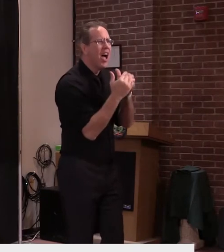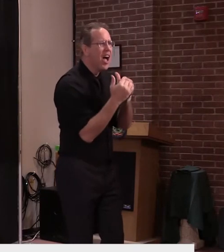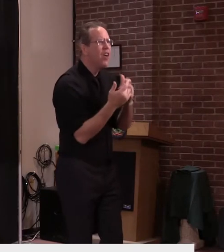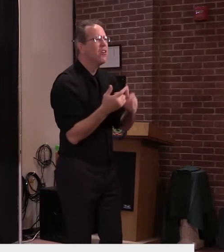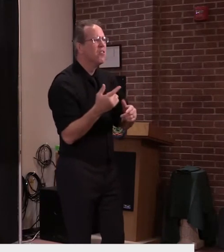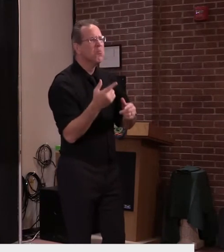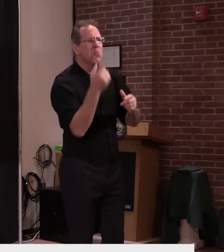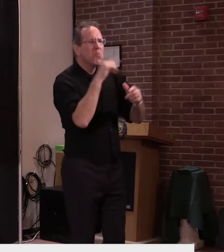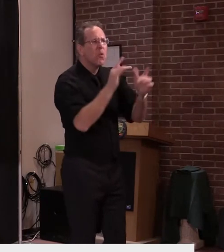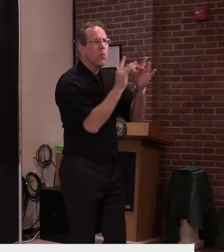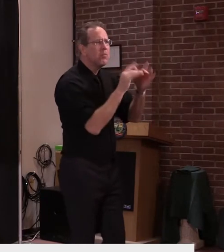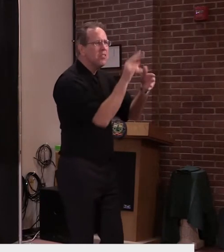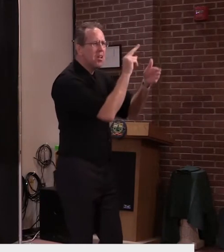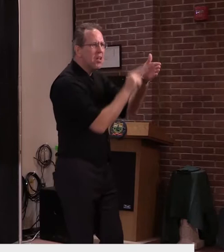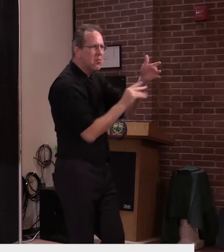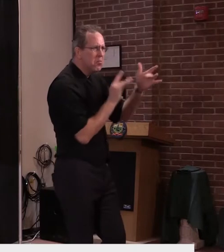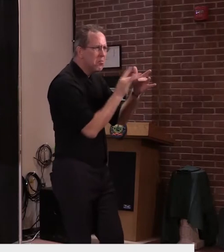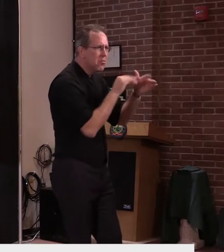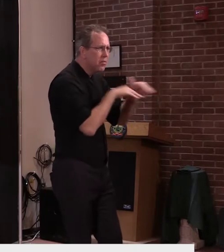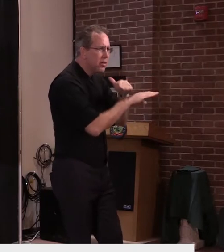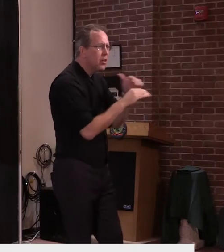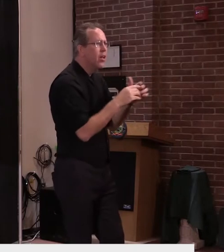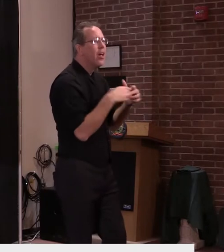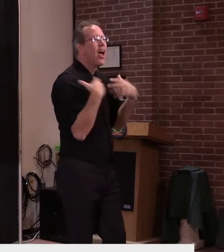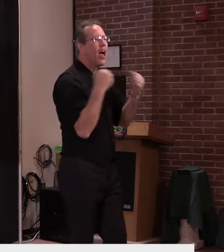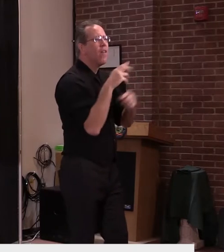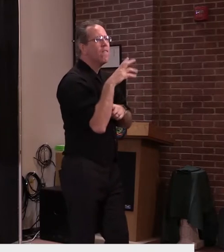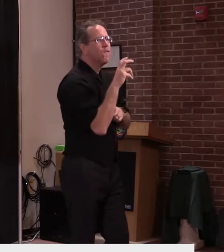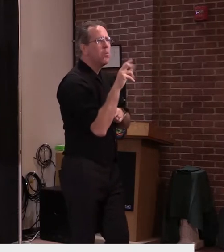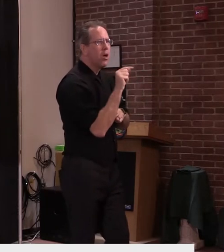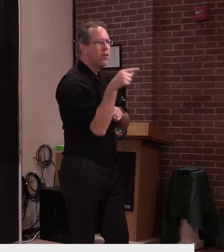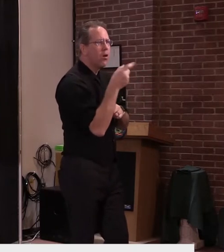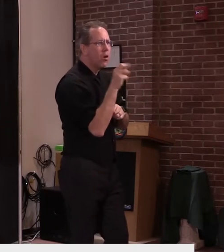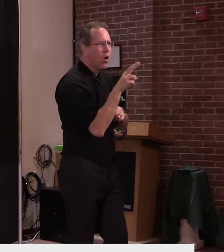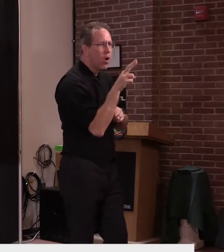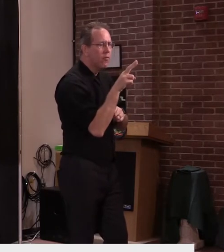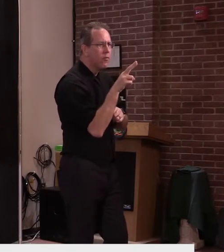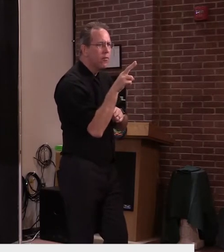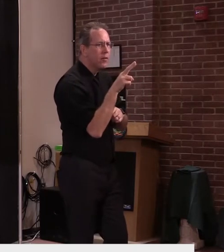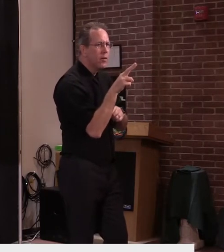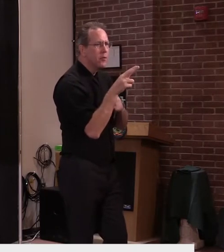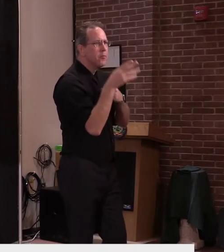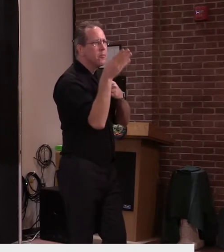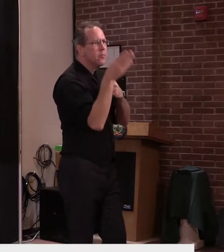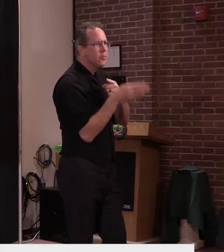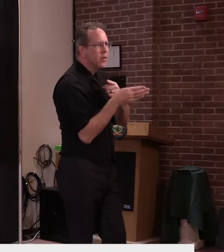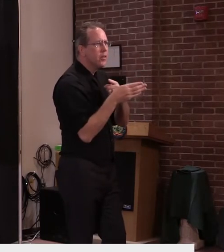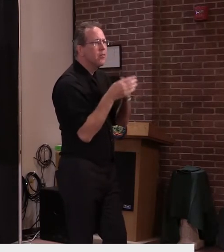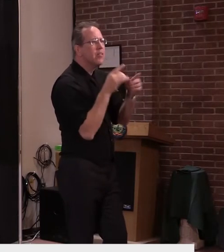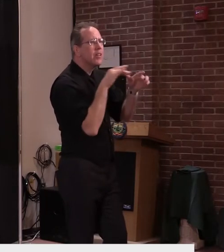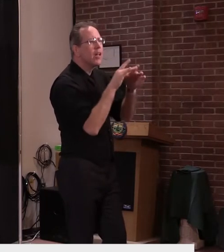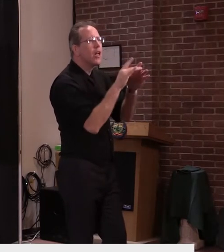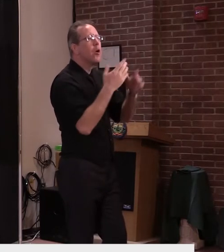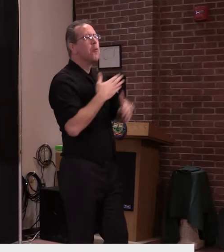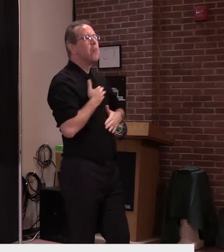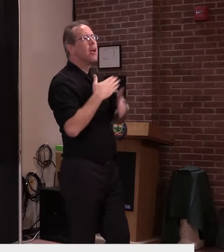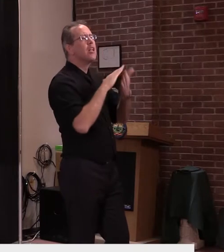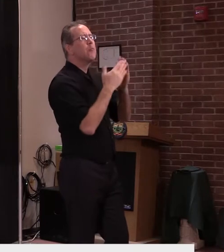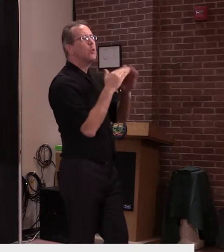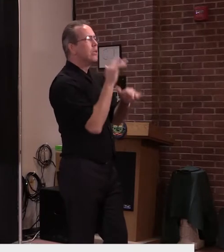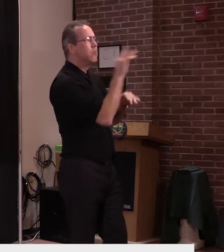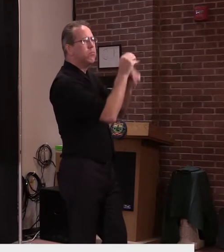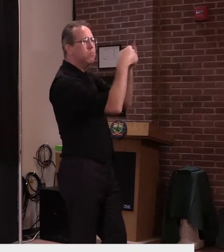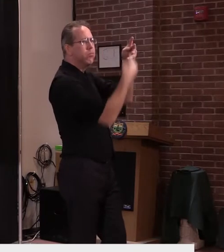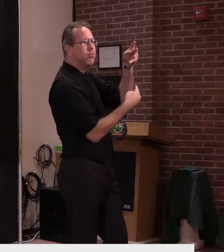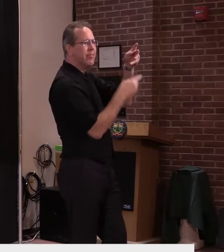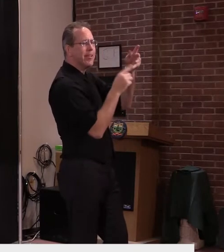to healthvermont.gov and clicking on your community. So whether you're looking to get vaccinated, get